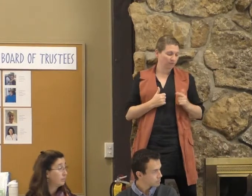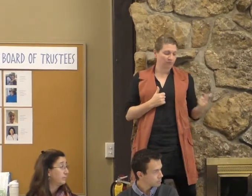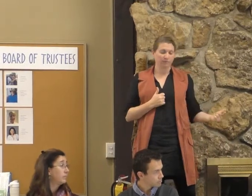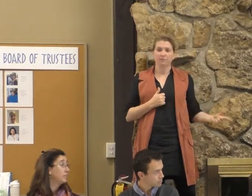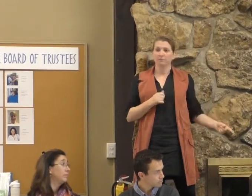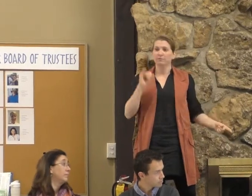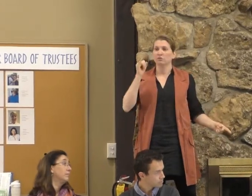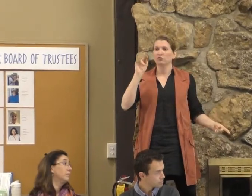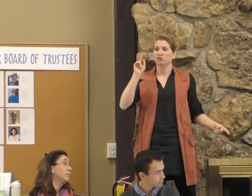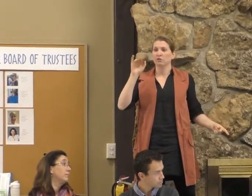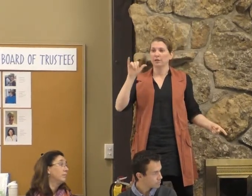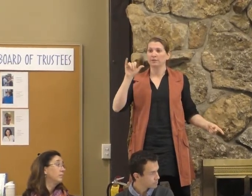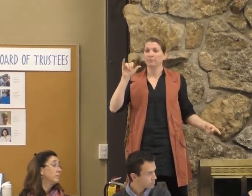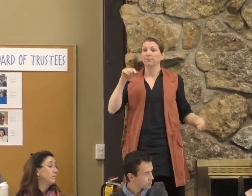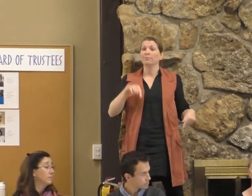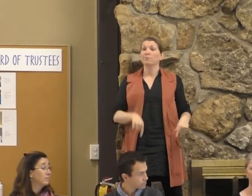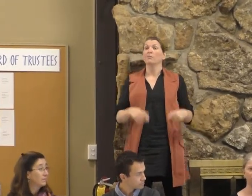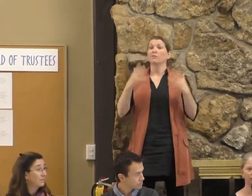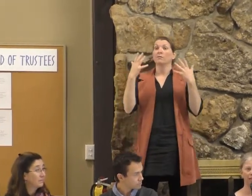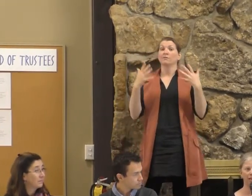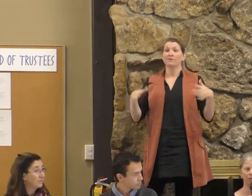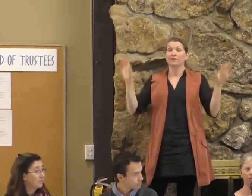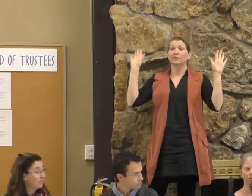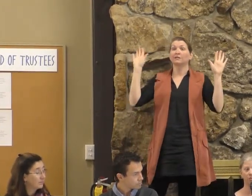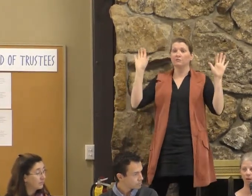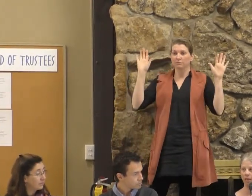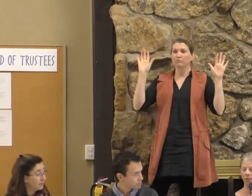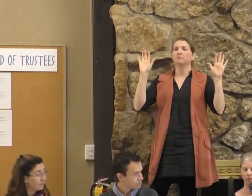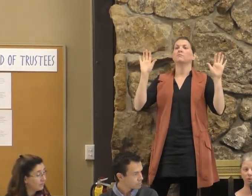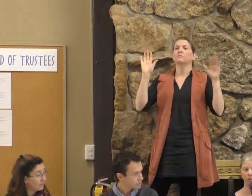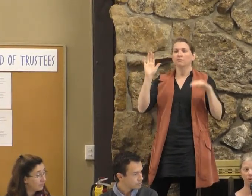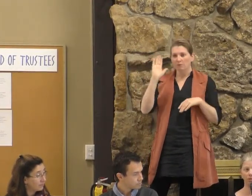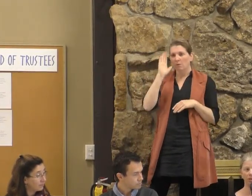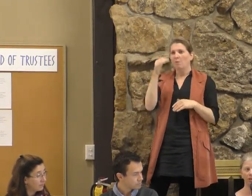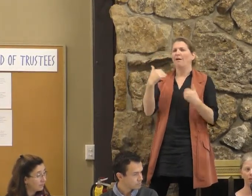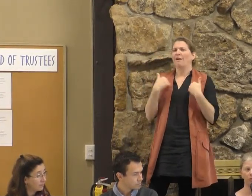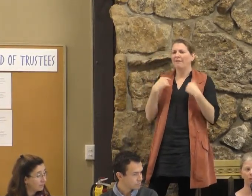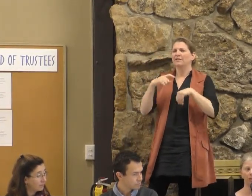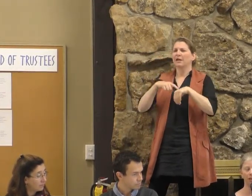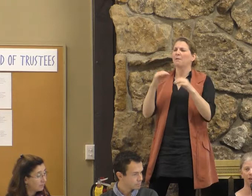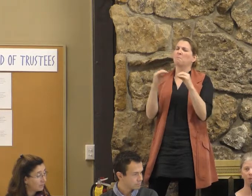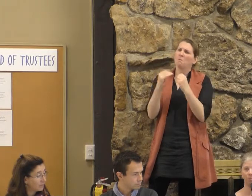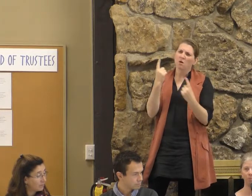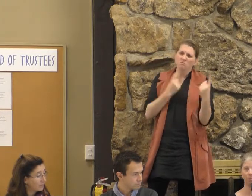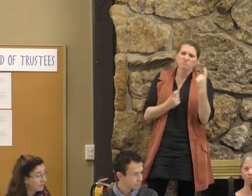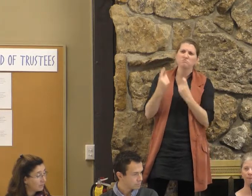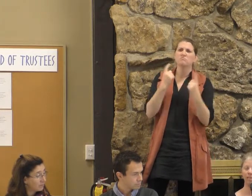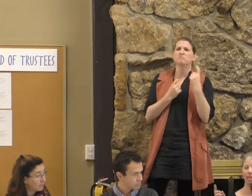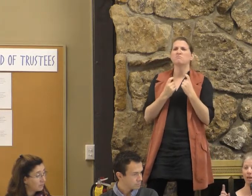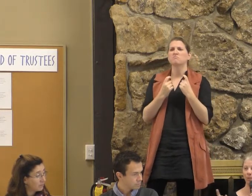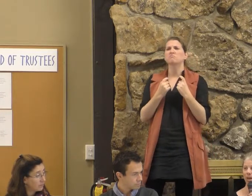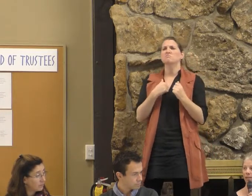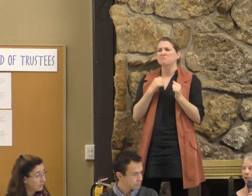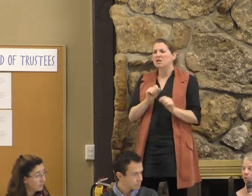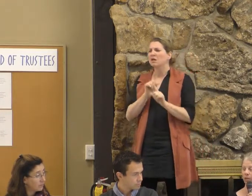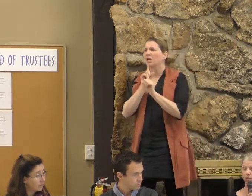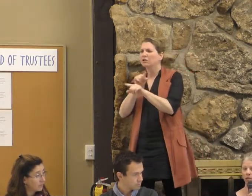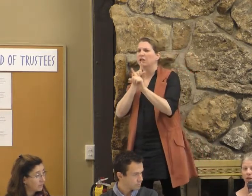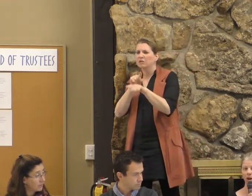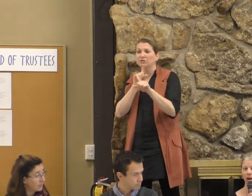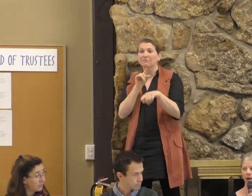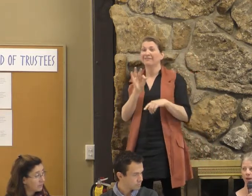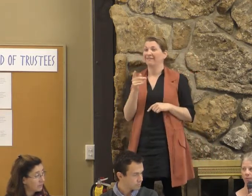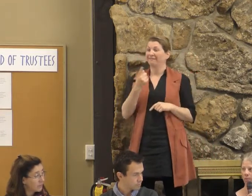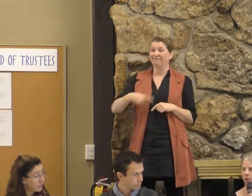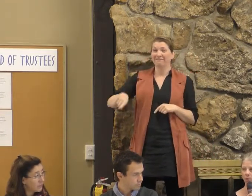is over, we're going to be having some time for questions and answers. But if you don't feel like you want to stand up and ask a